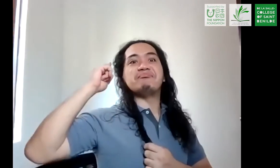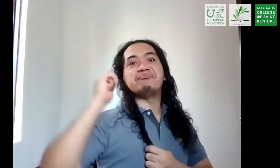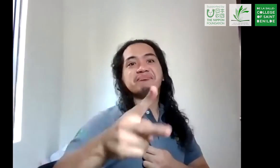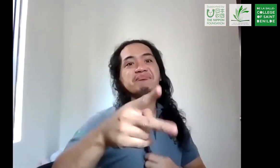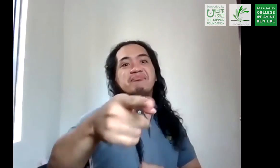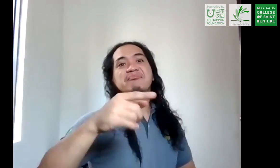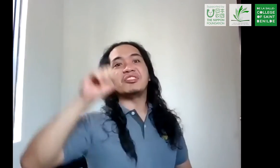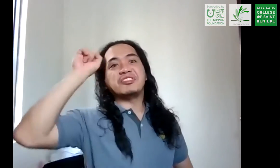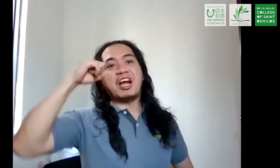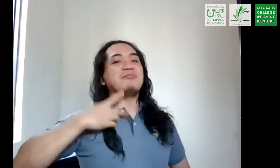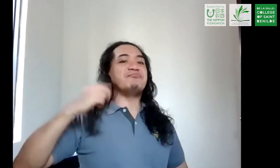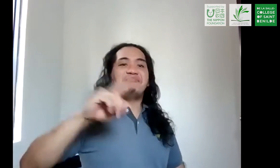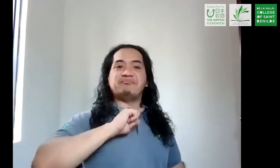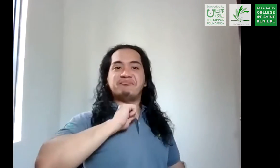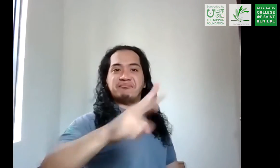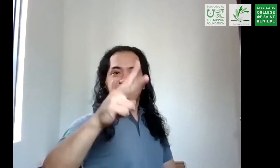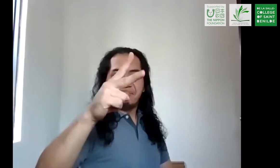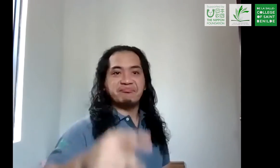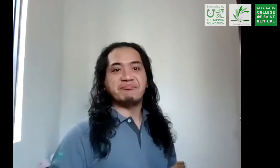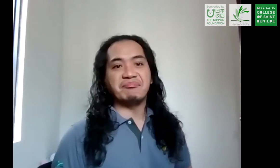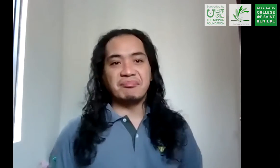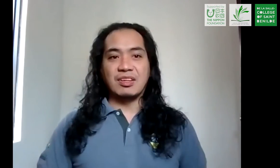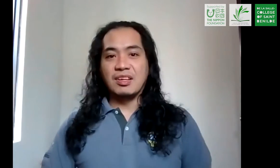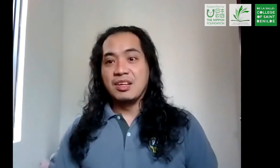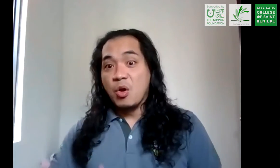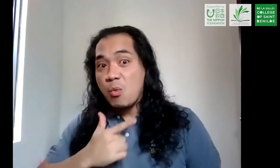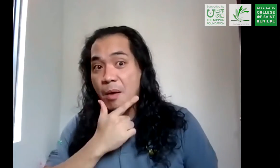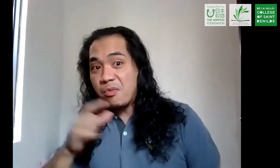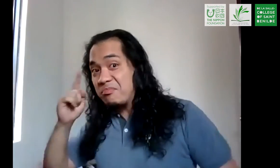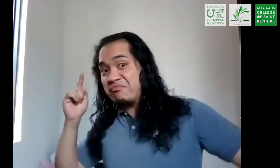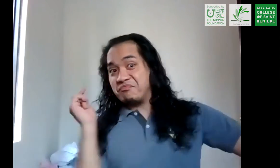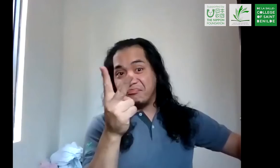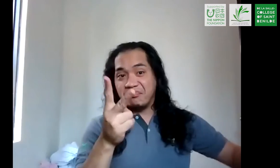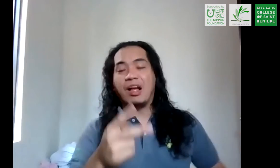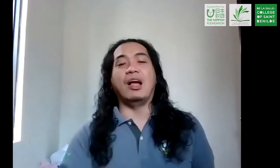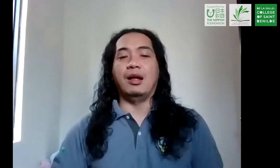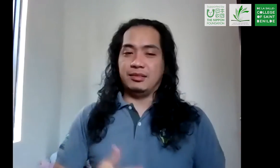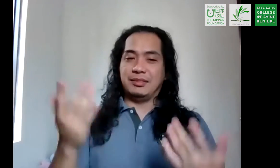beauty or length of hair, Yeah. 1, 2, 1, 2.